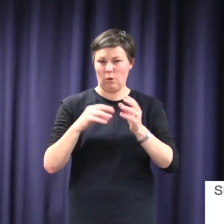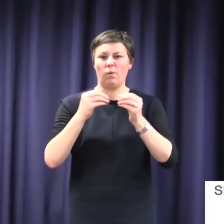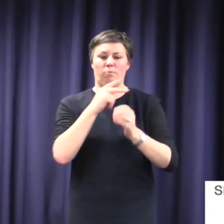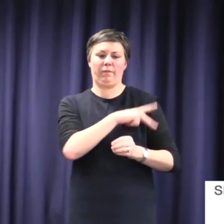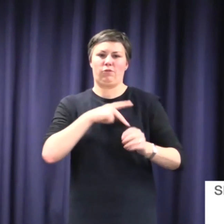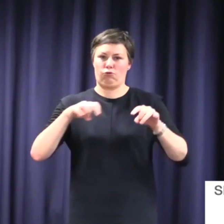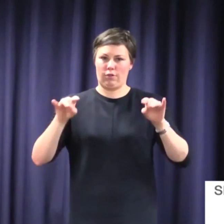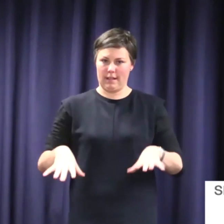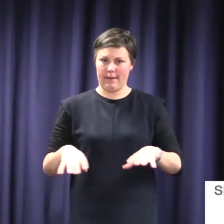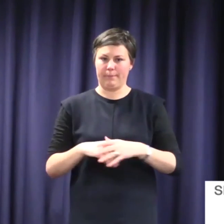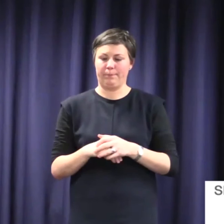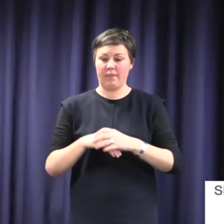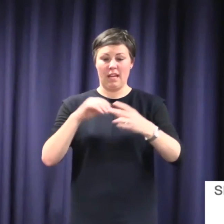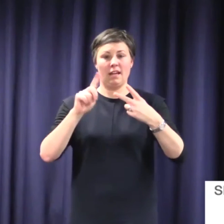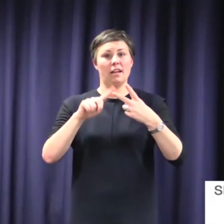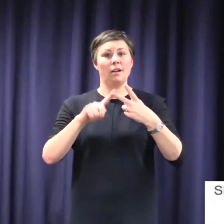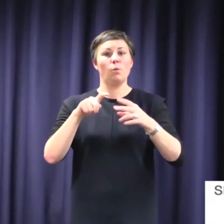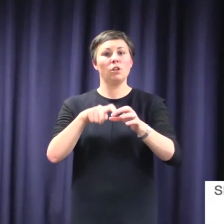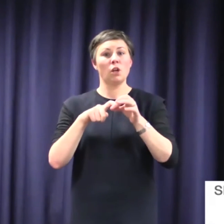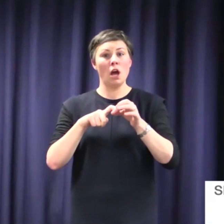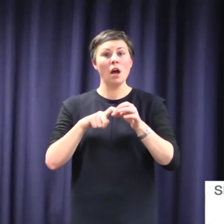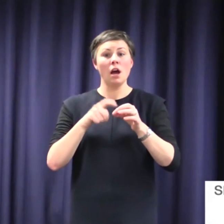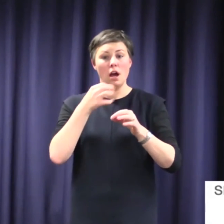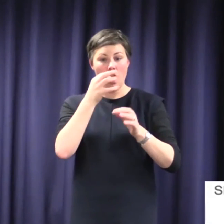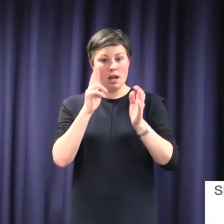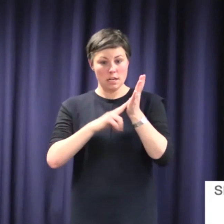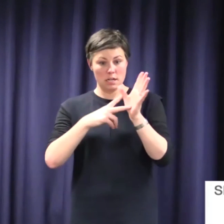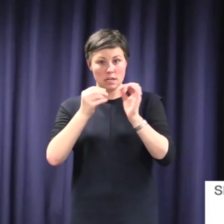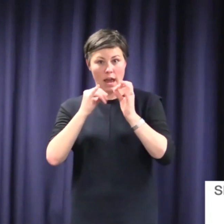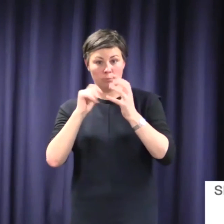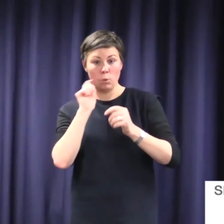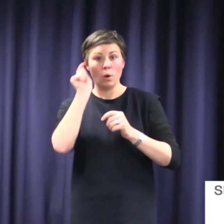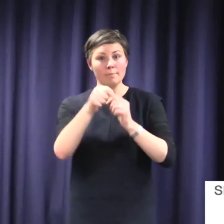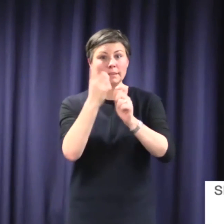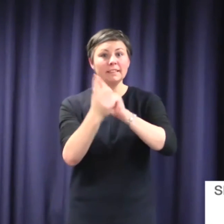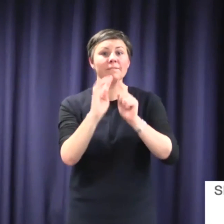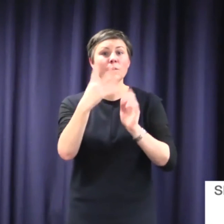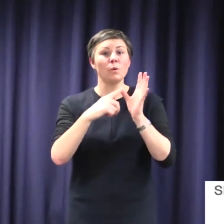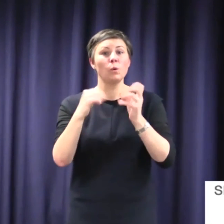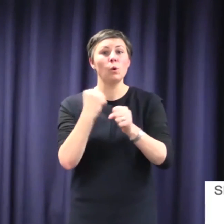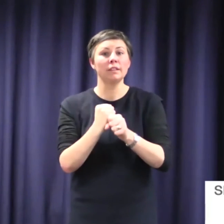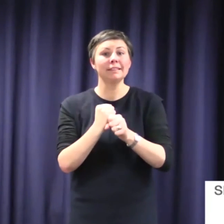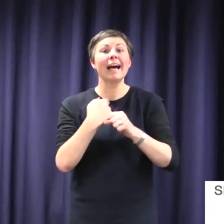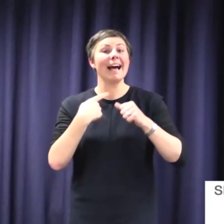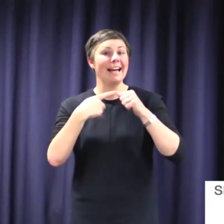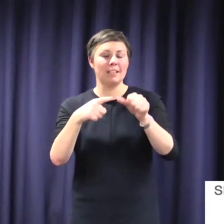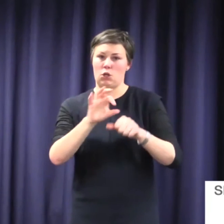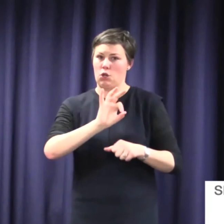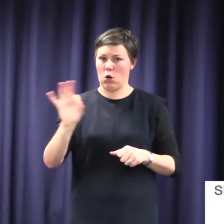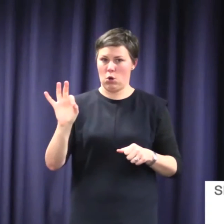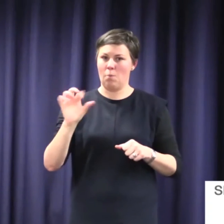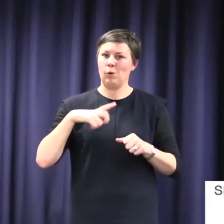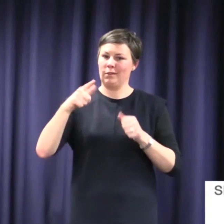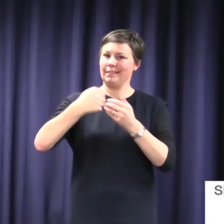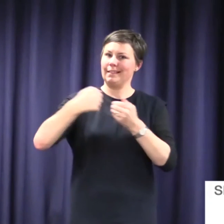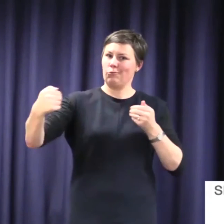be, is NABS going to be in attendance at that meeting? And the answer to that is no. It is separate to the